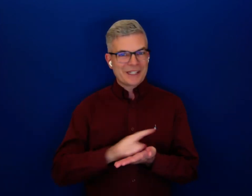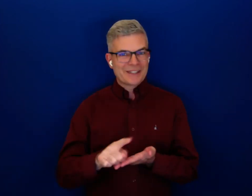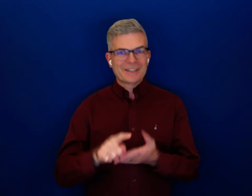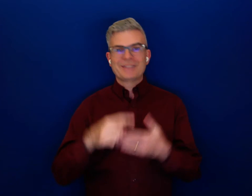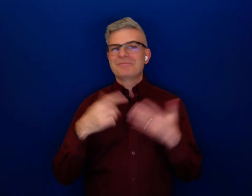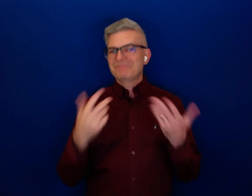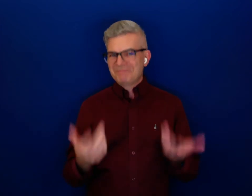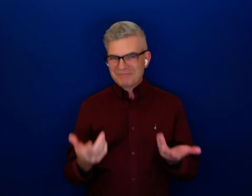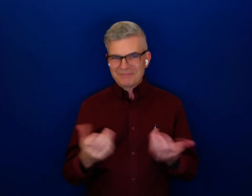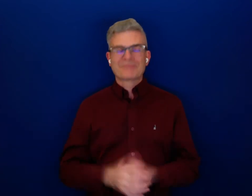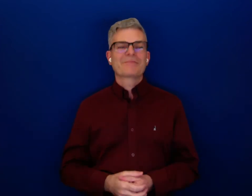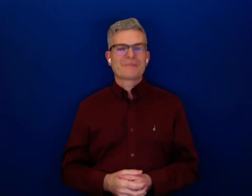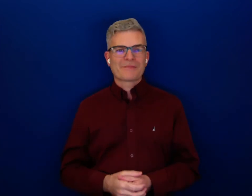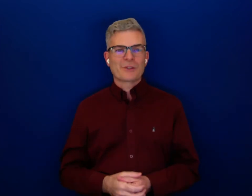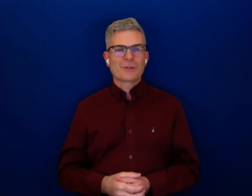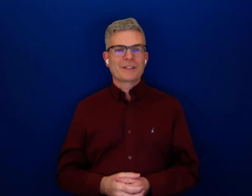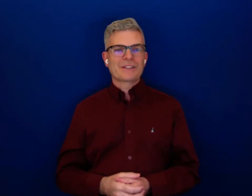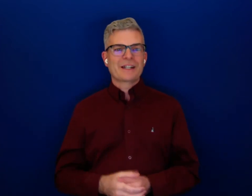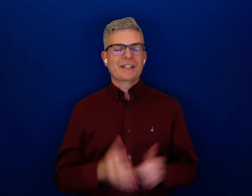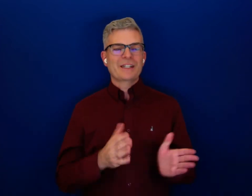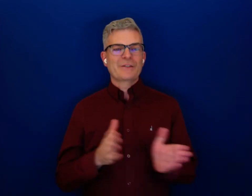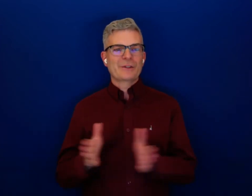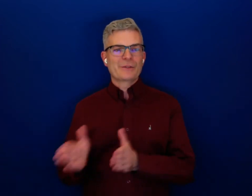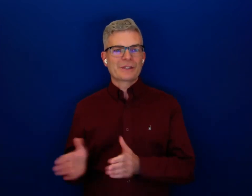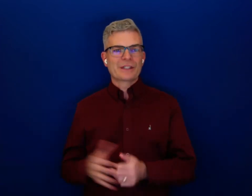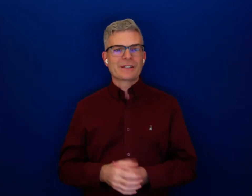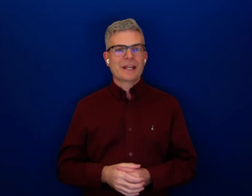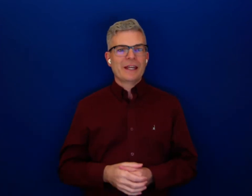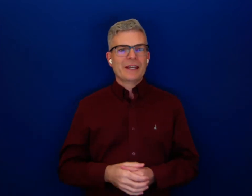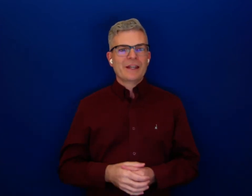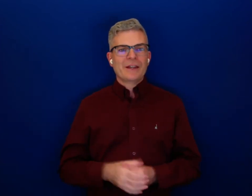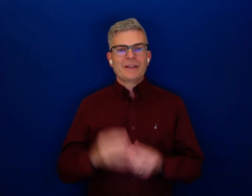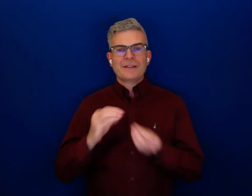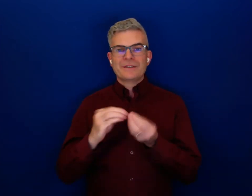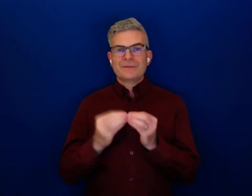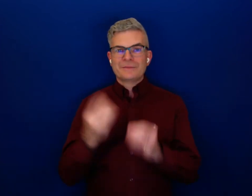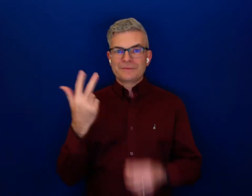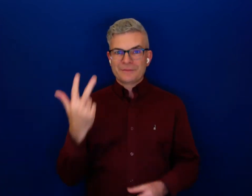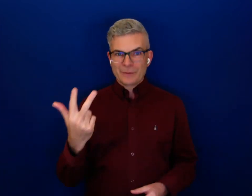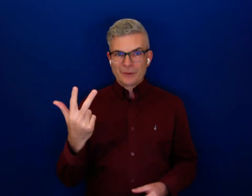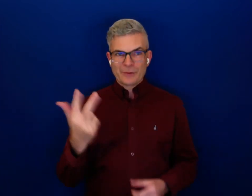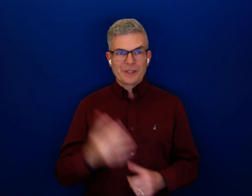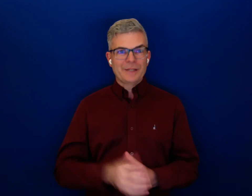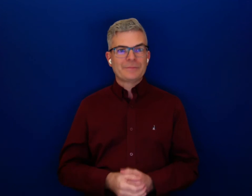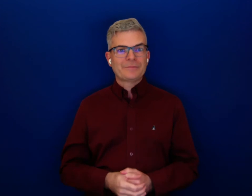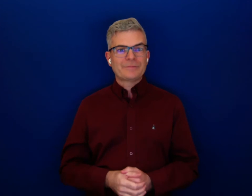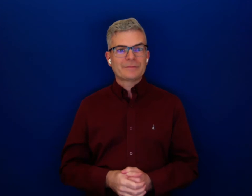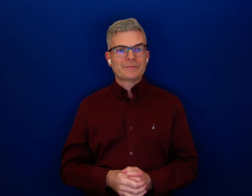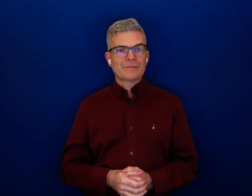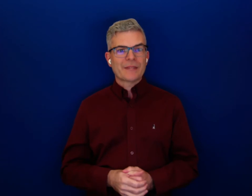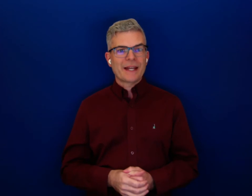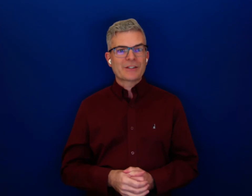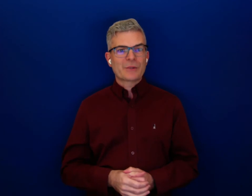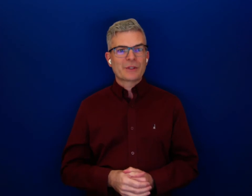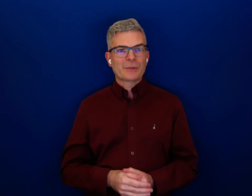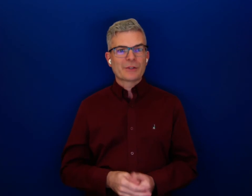4 times a week. You can sign any of those things. Number 3, ask what the person